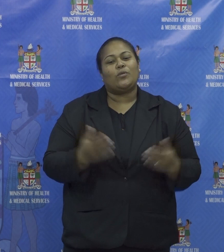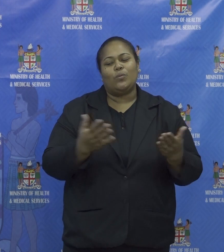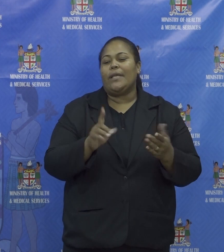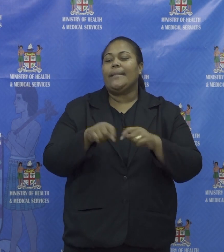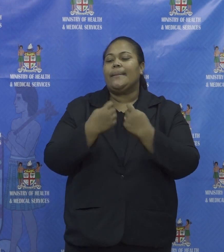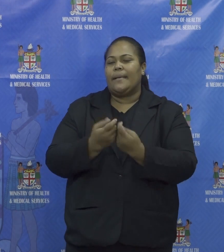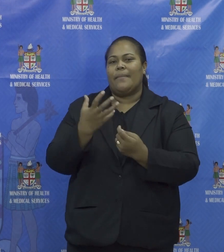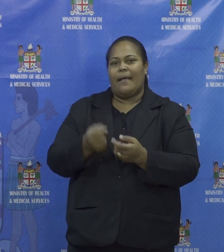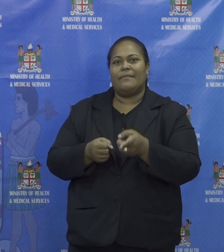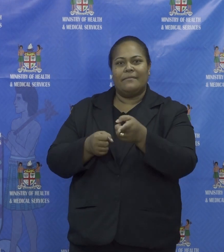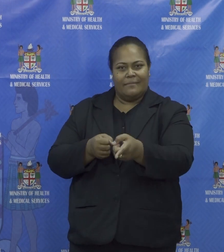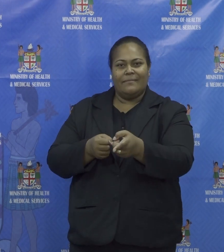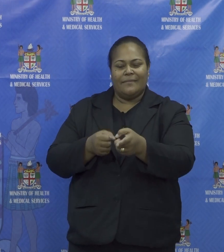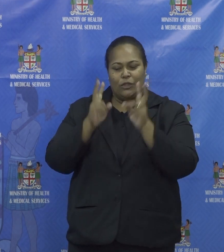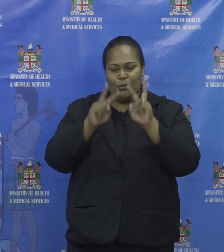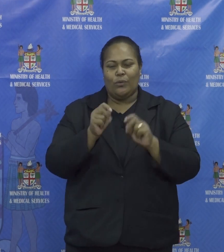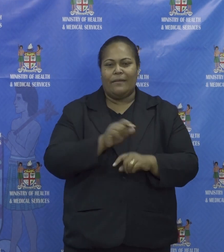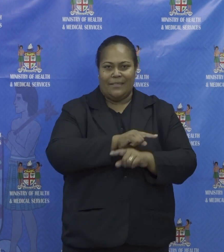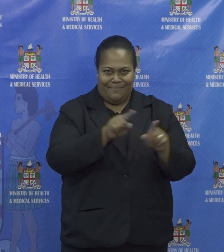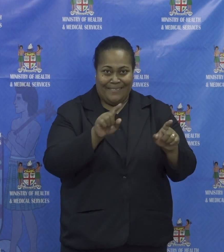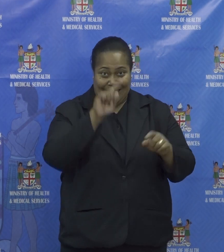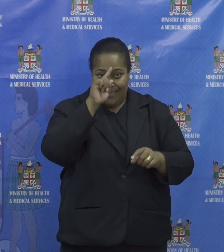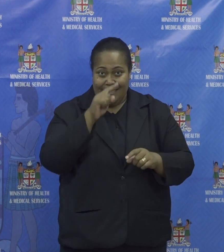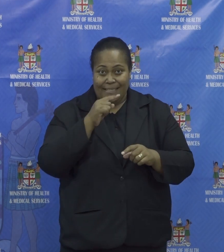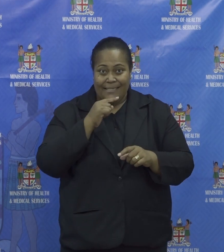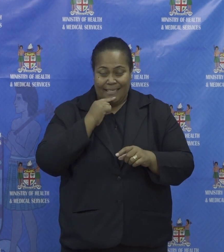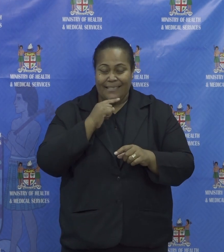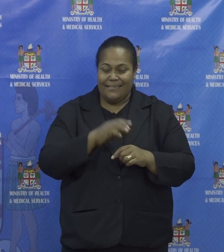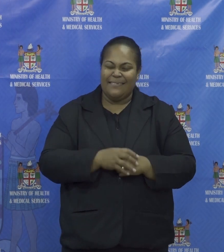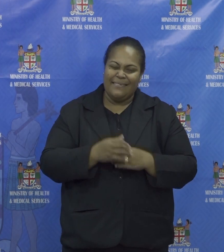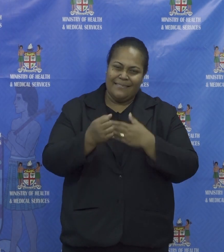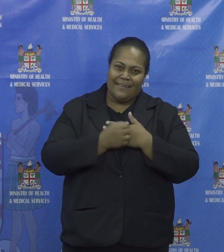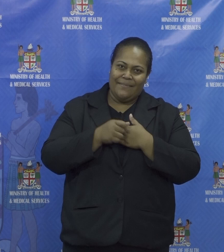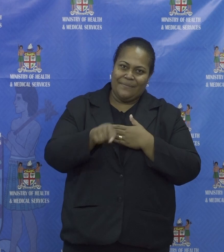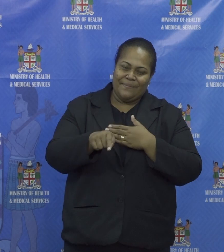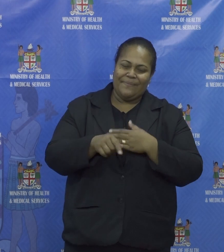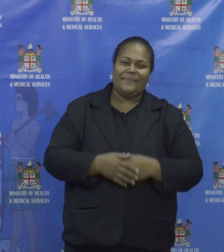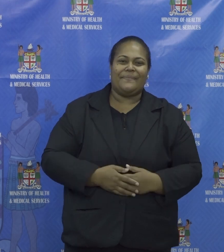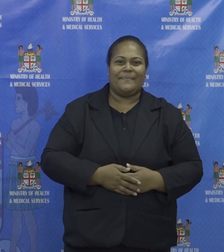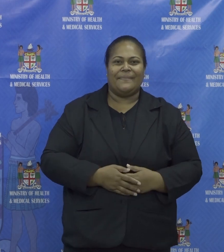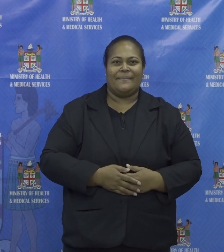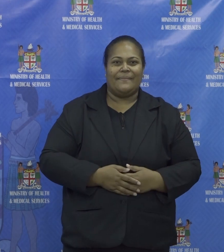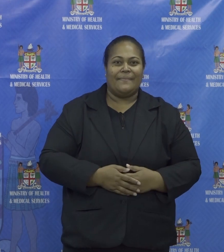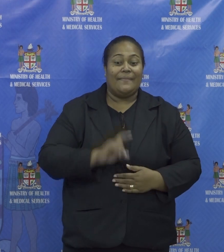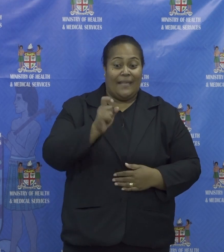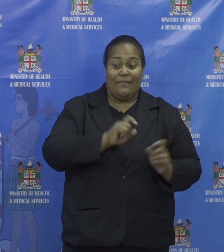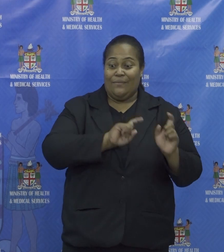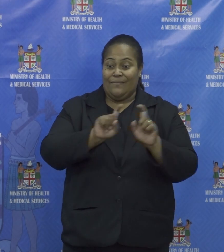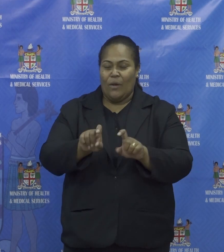team that's already available to look after you and safely treat you, whether you get admitted or discharged